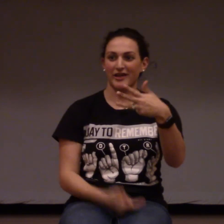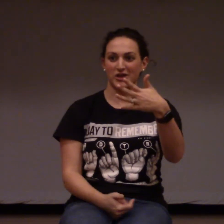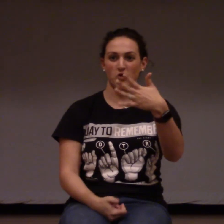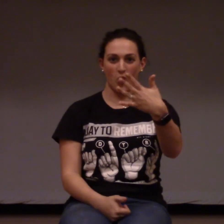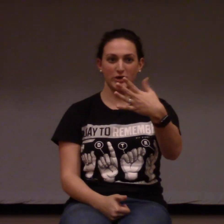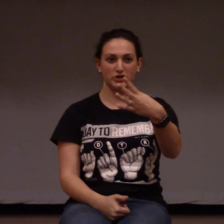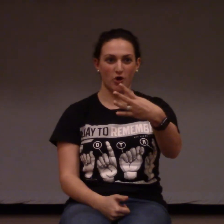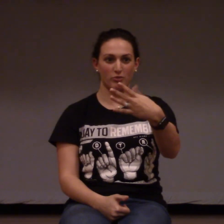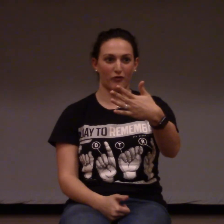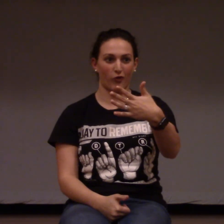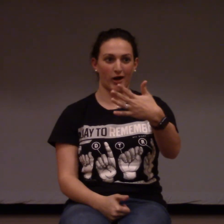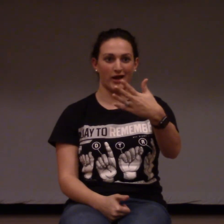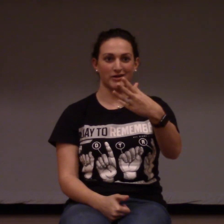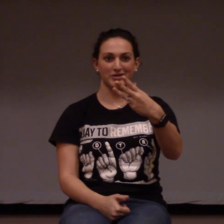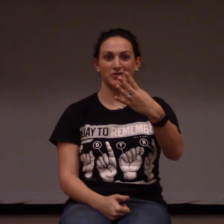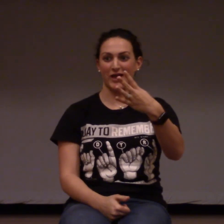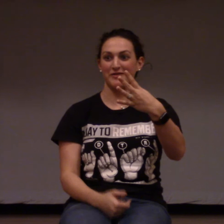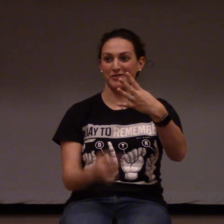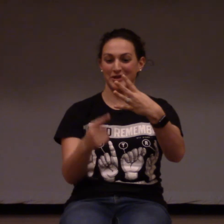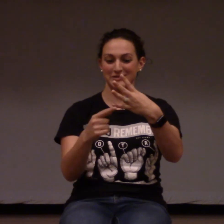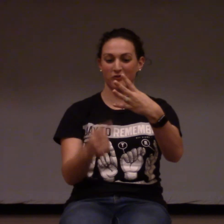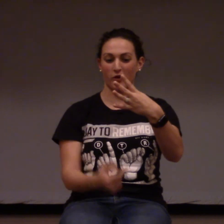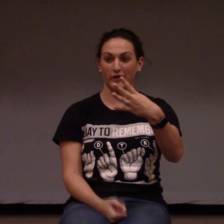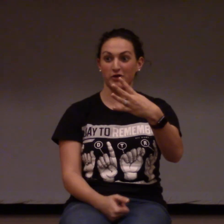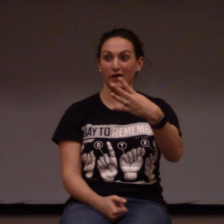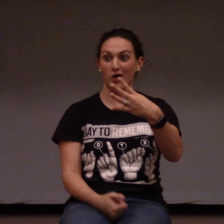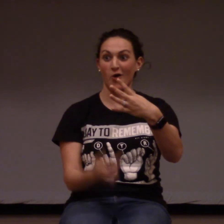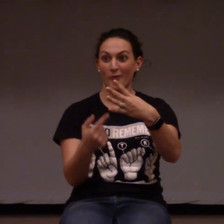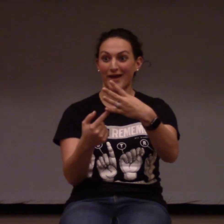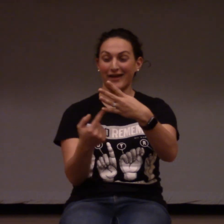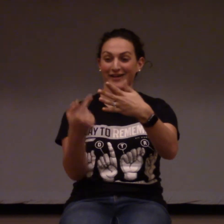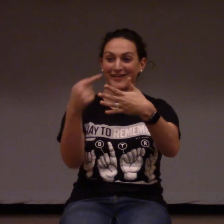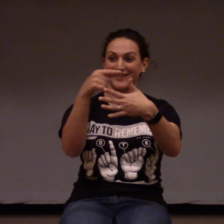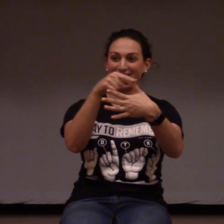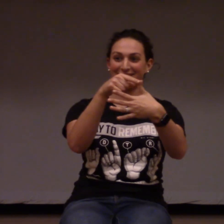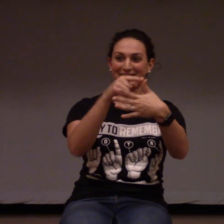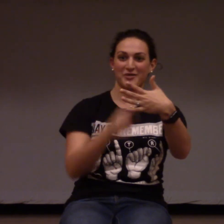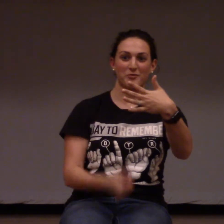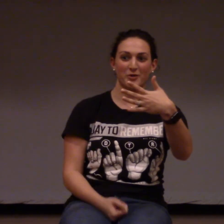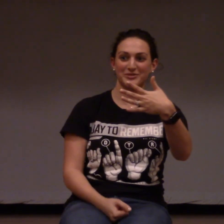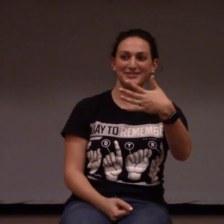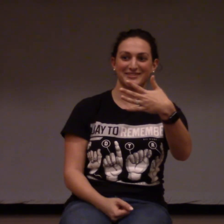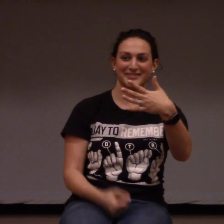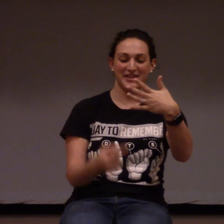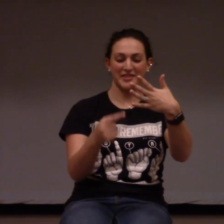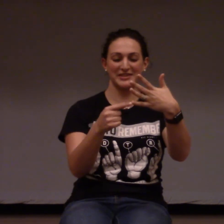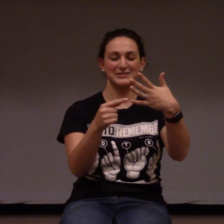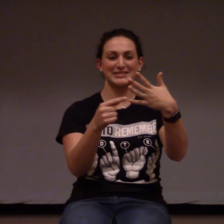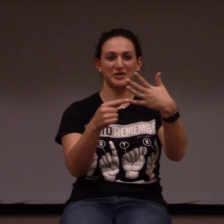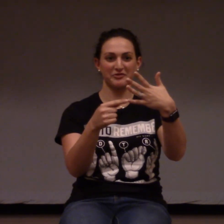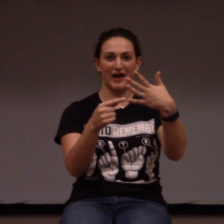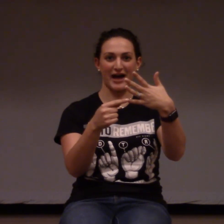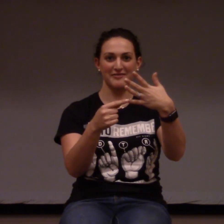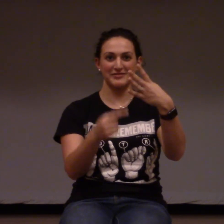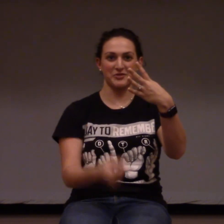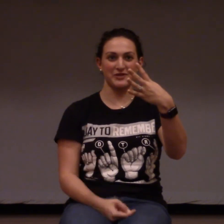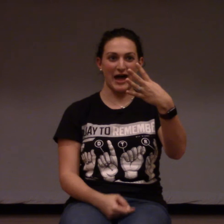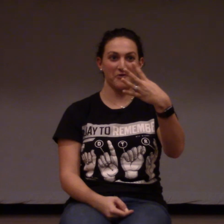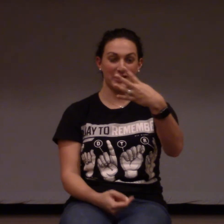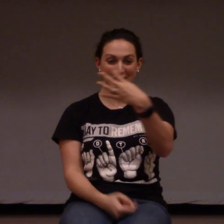you always show it beforehand. So then if it is 4, and then you're like, oh wait, whoops, this is still 5. So now right here,